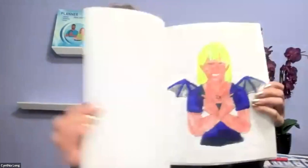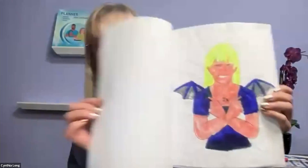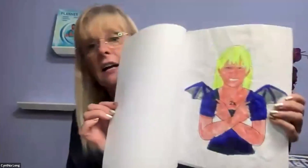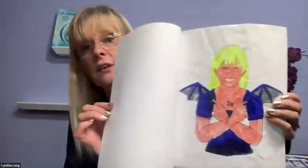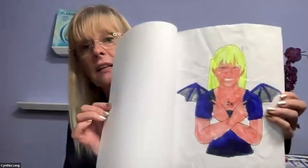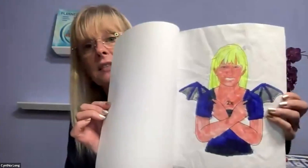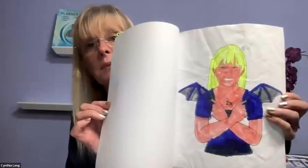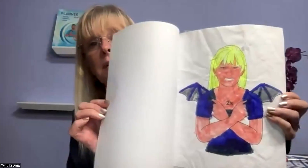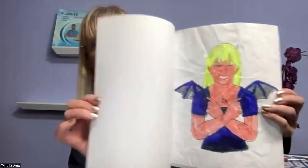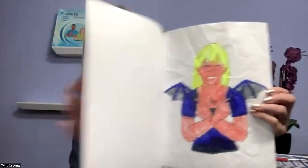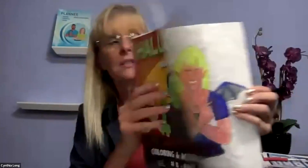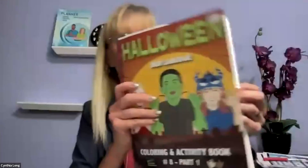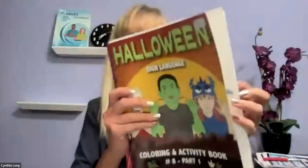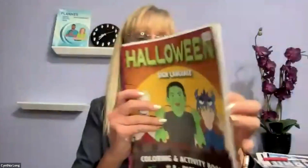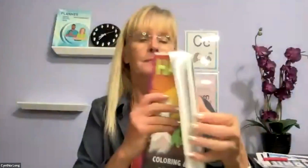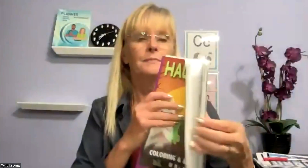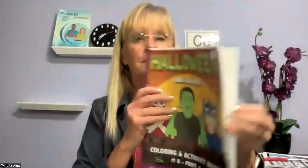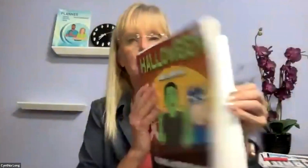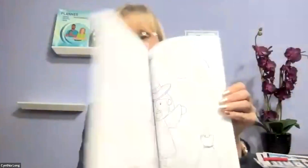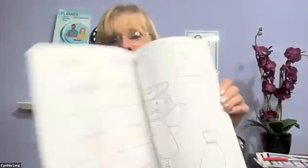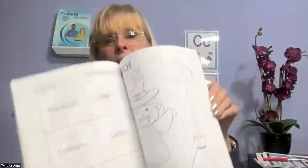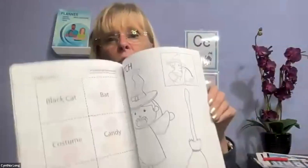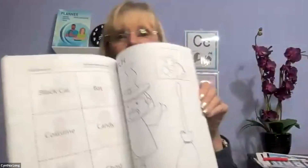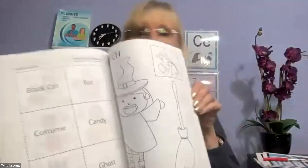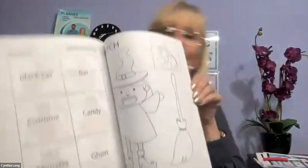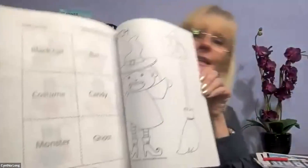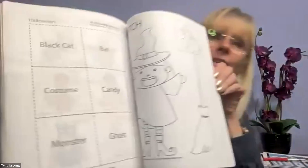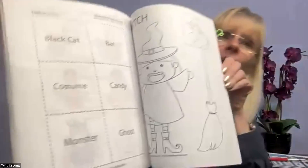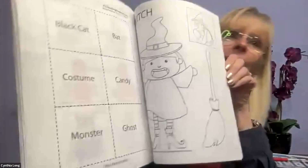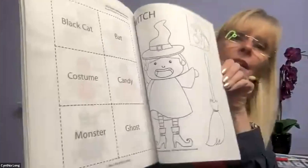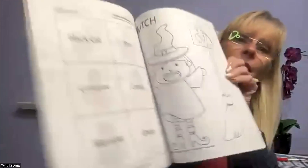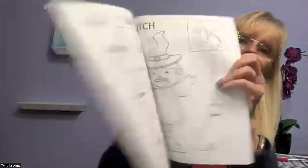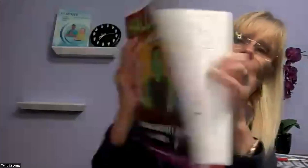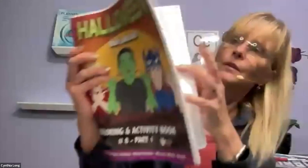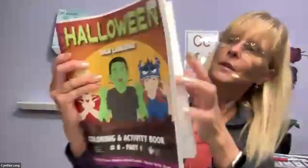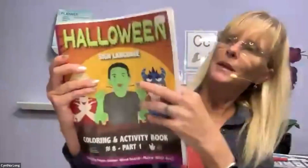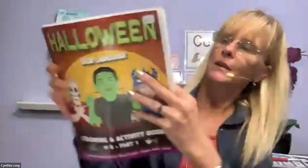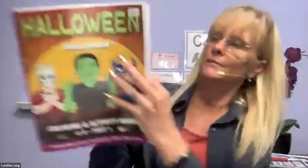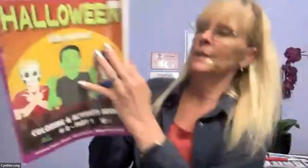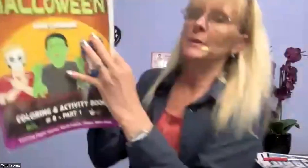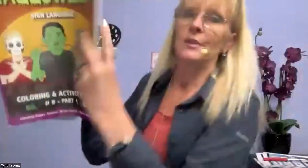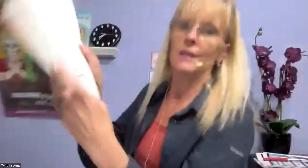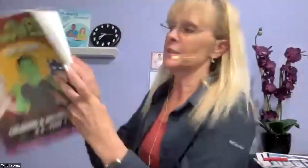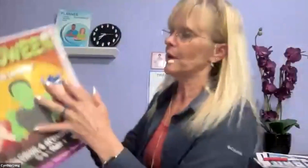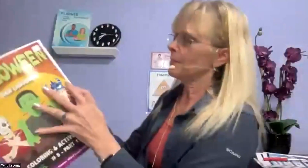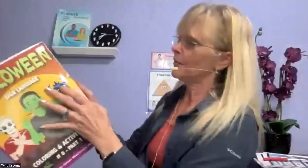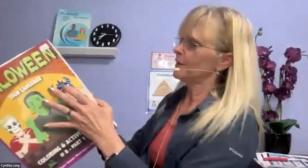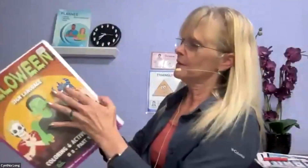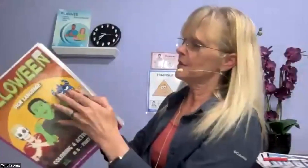love coloring some of the pictures, but this is what it's like inside. So let me turn it this way. My fingers can